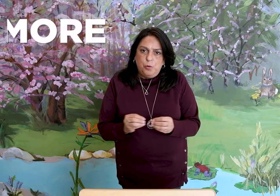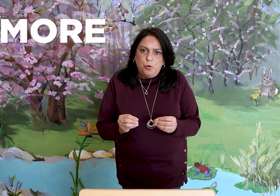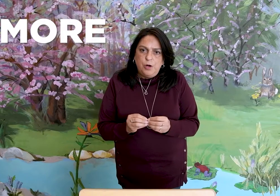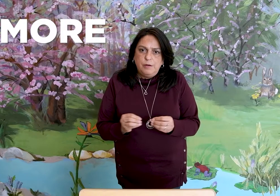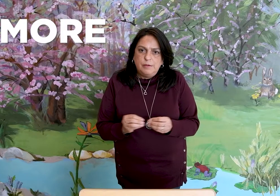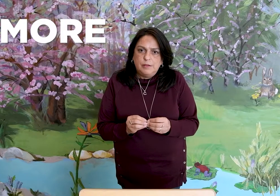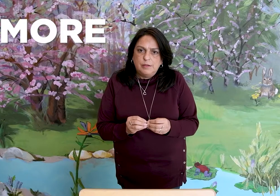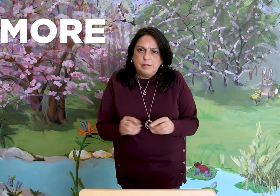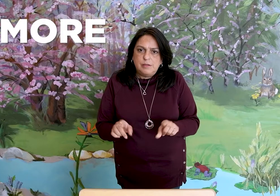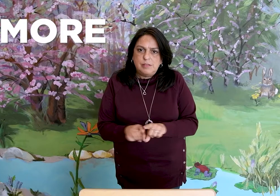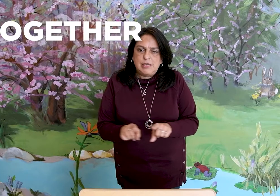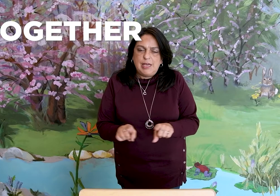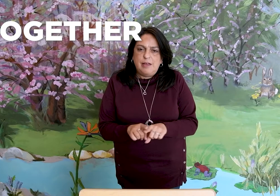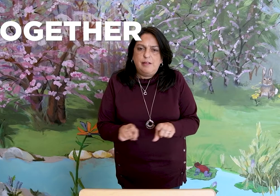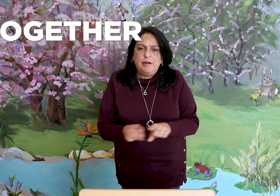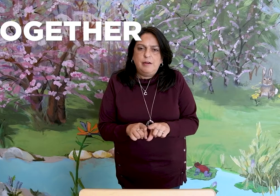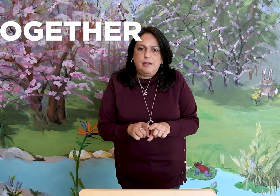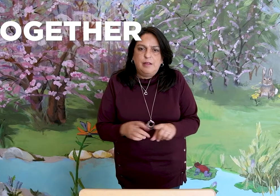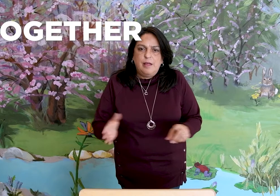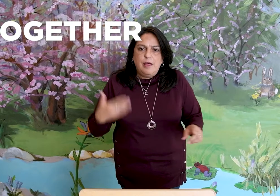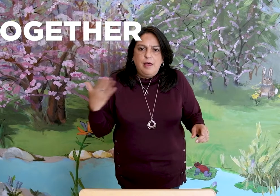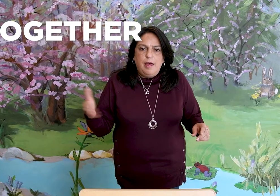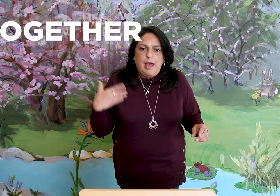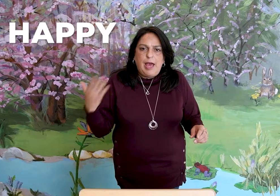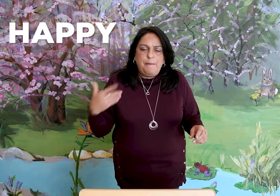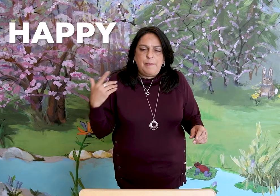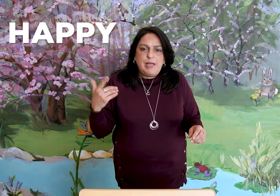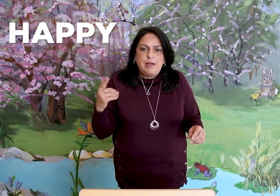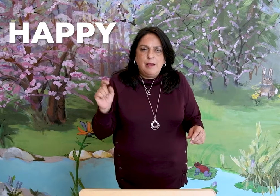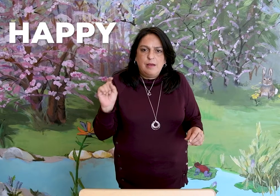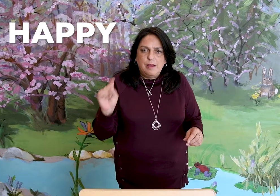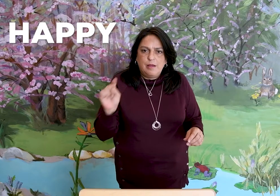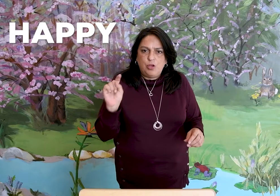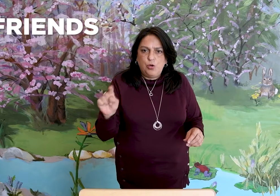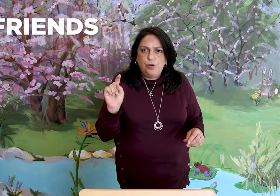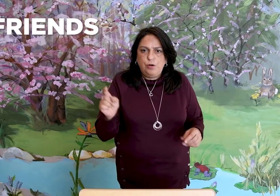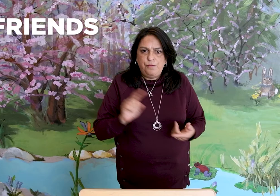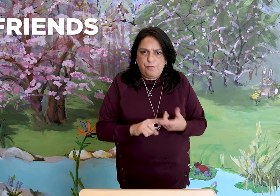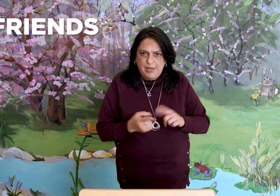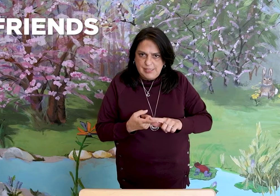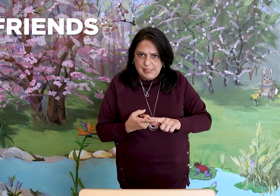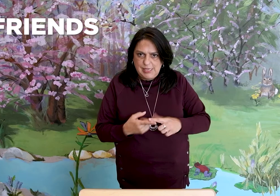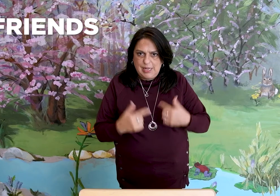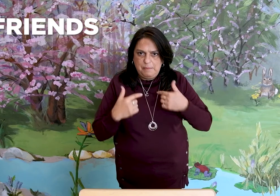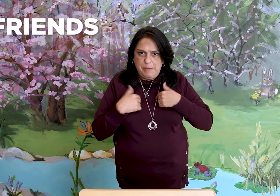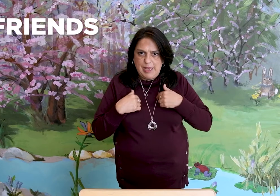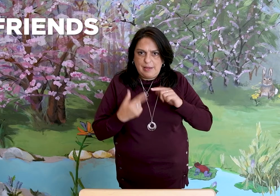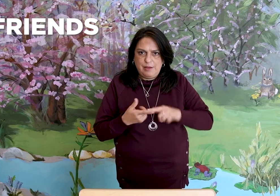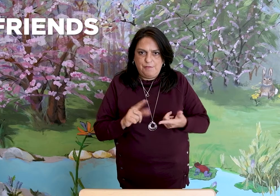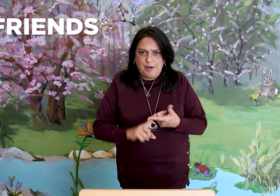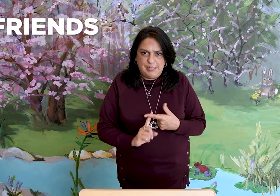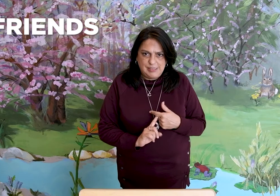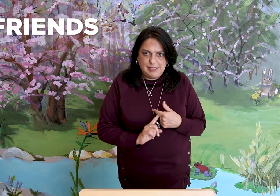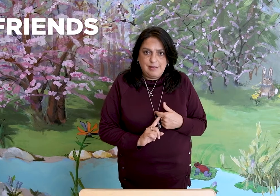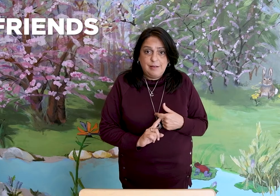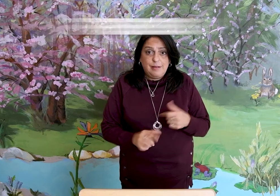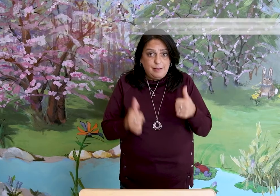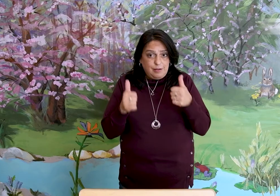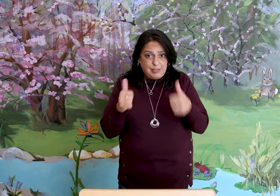more together, happy, your friends and my friends. You guys are